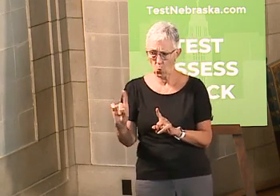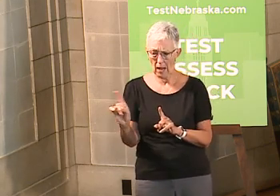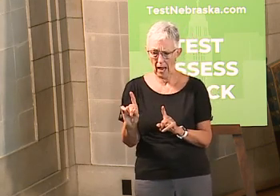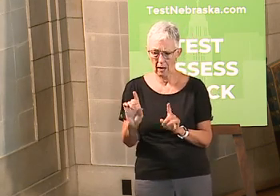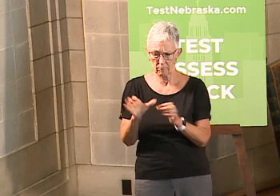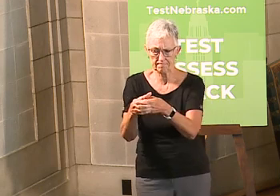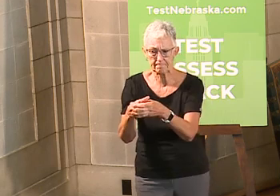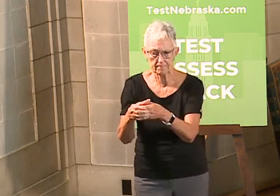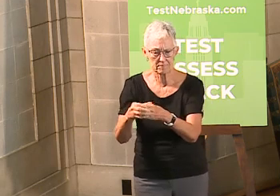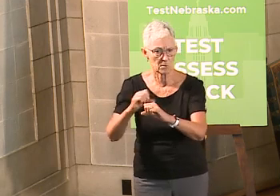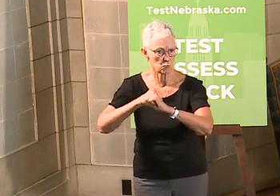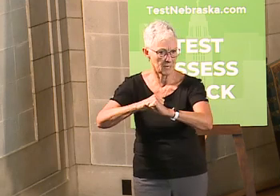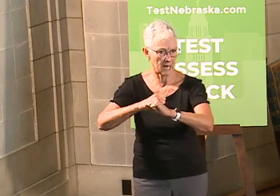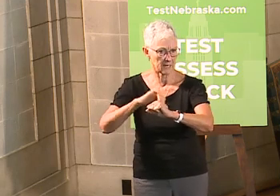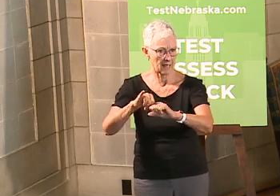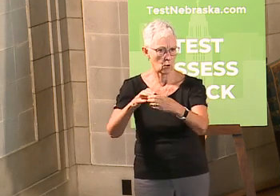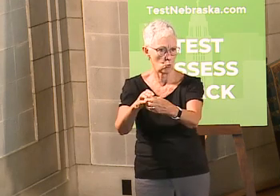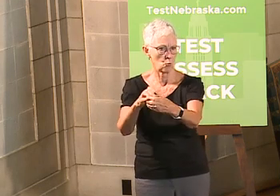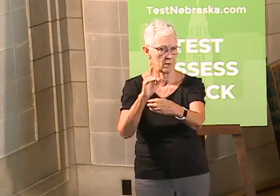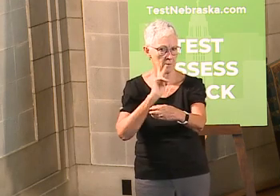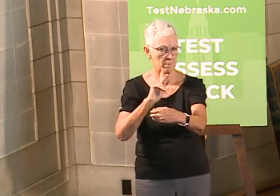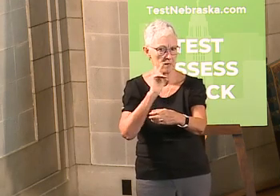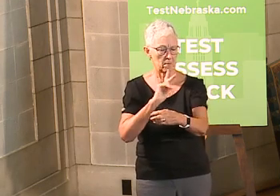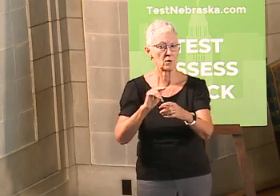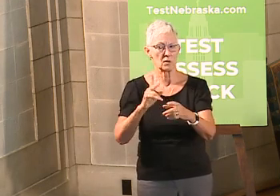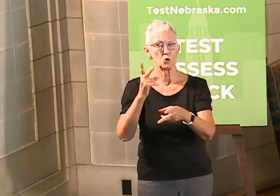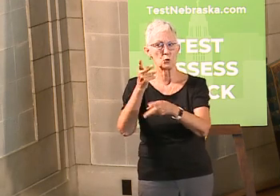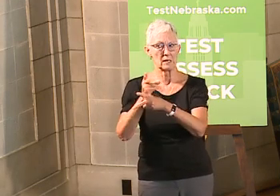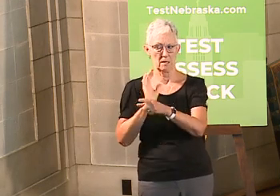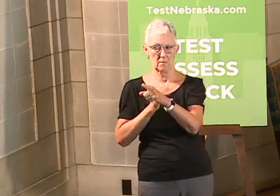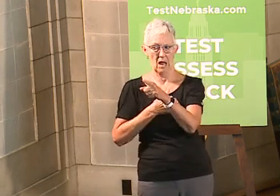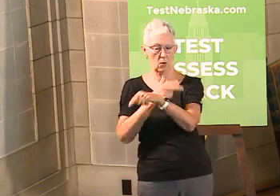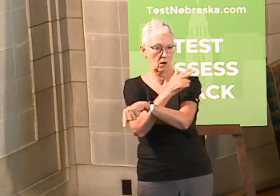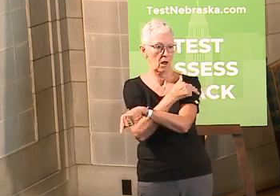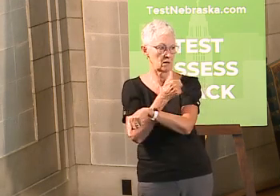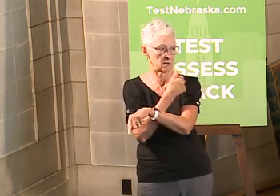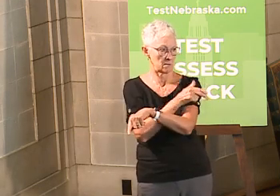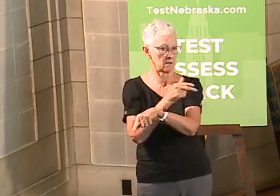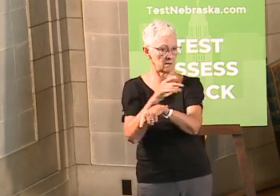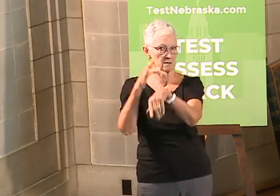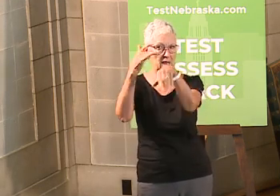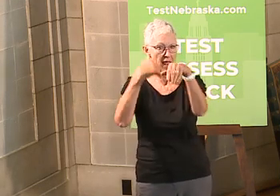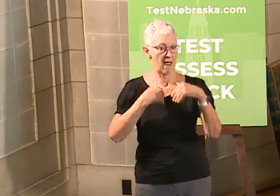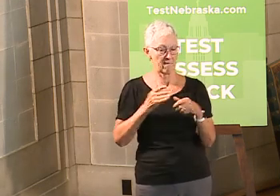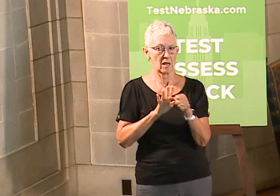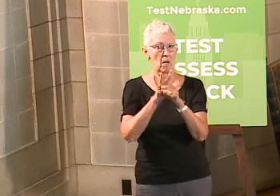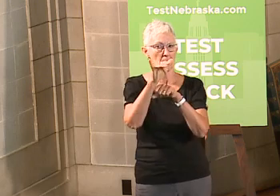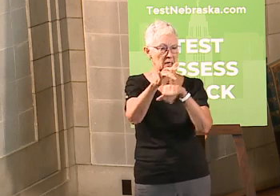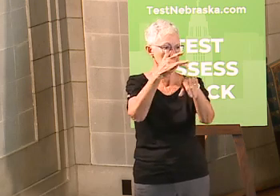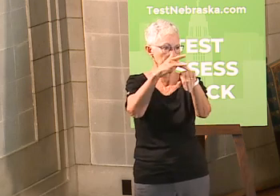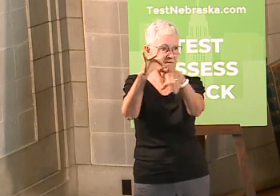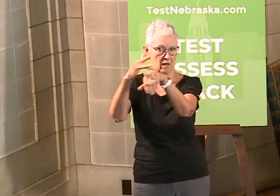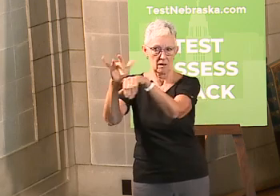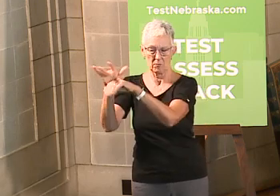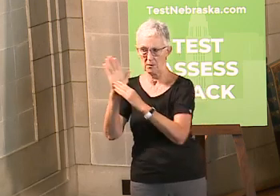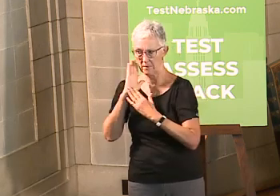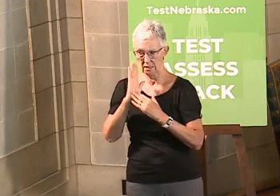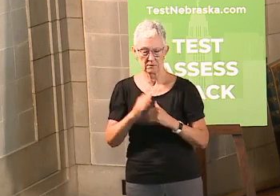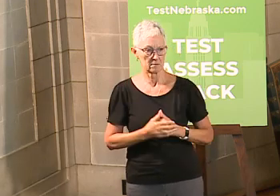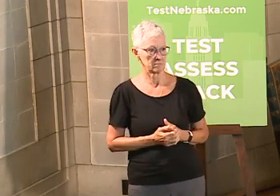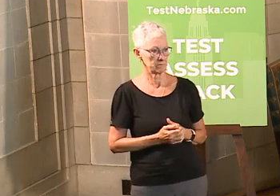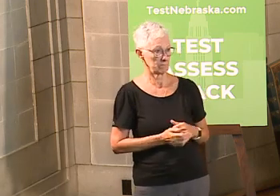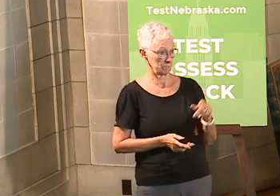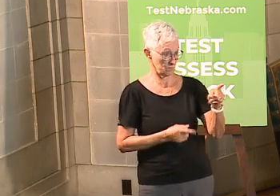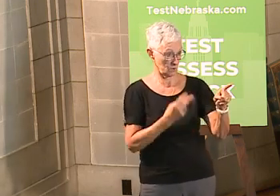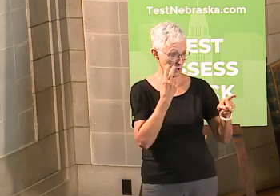we're protecting our hospital capacity and then allowing people to return to a more normal life. And you saw the university's